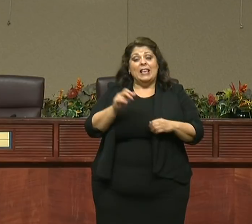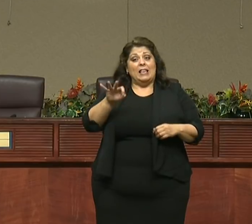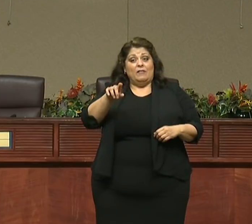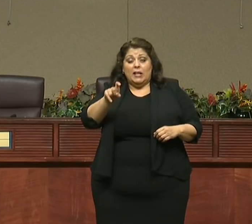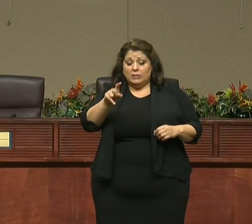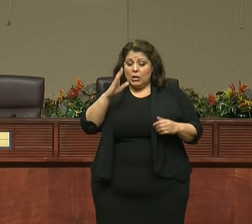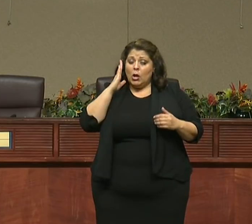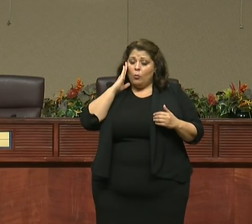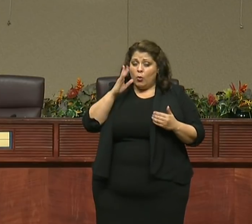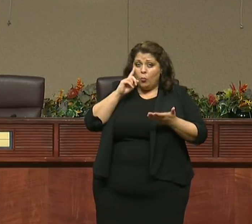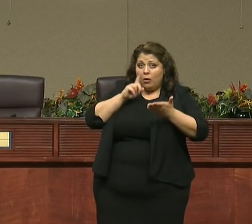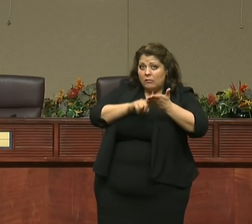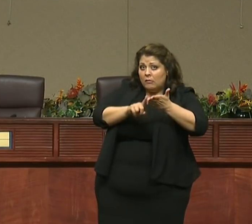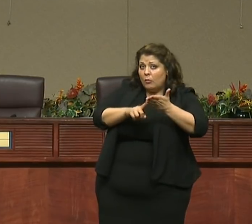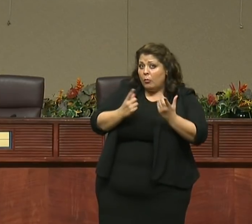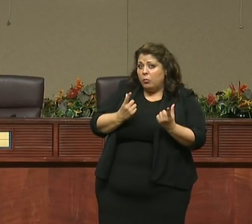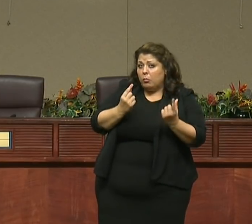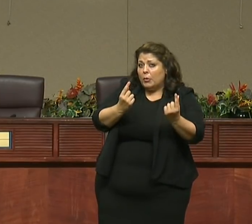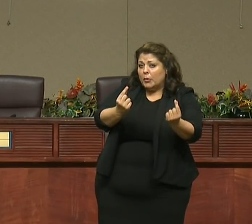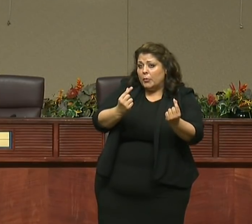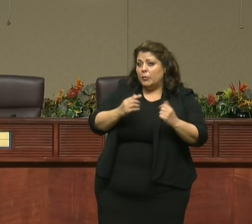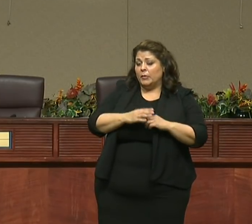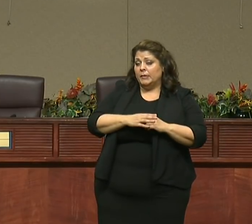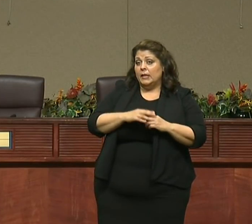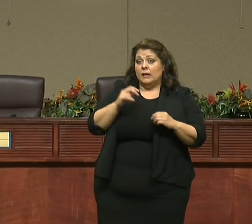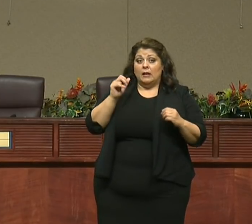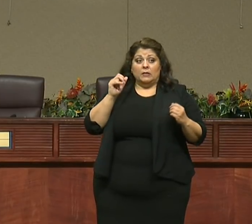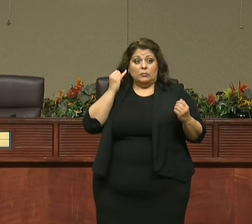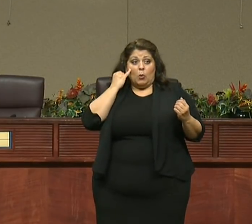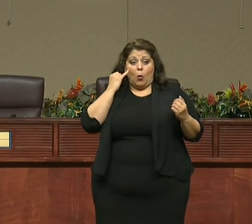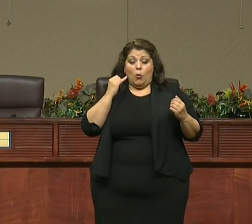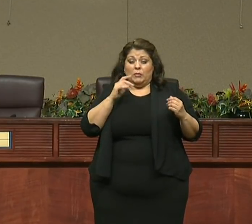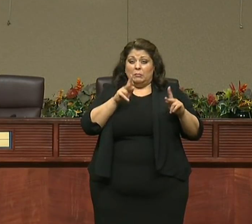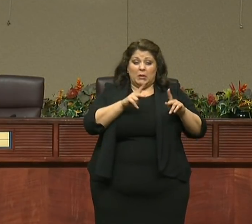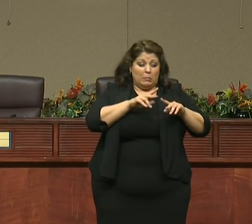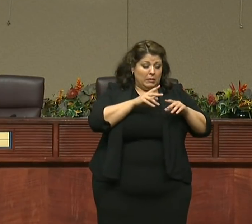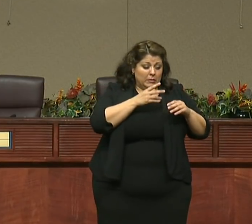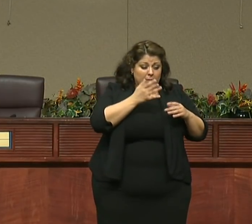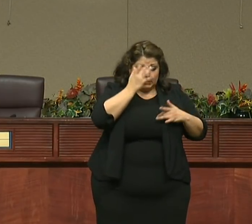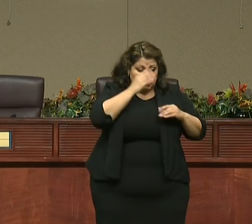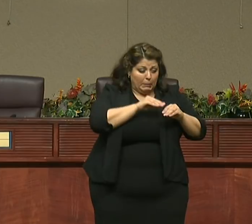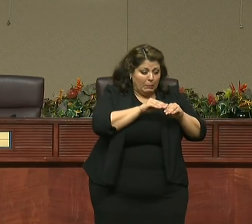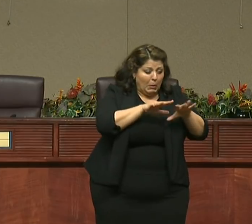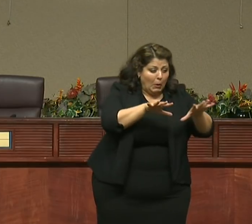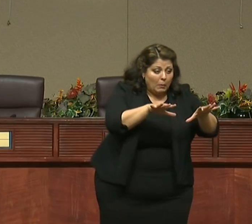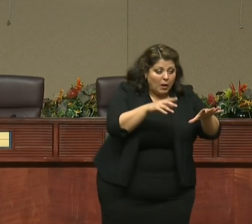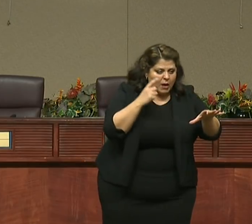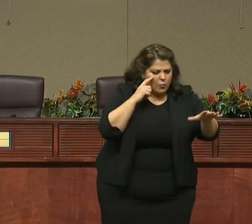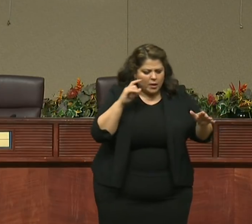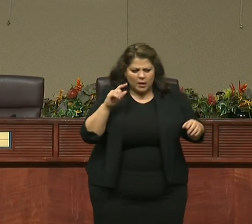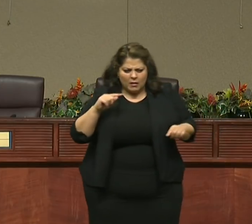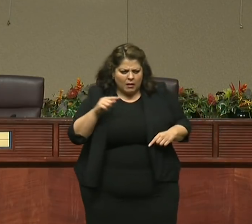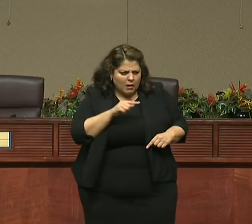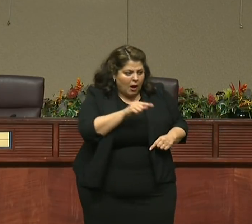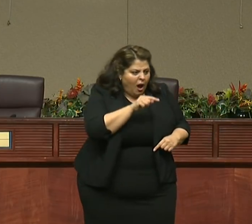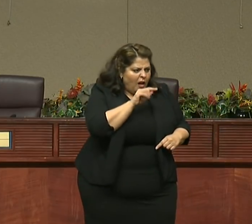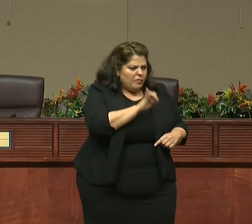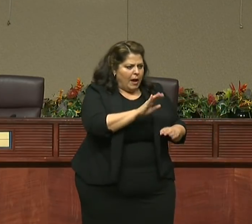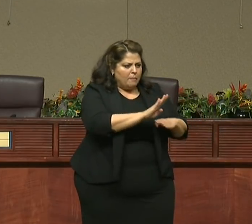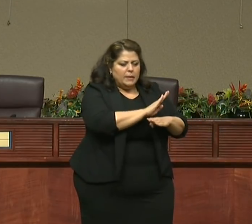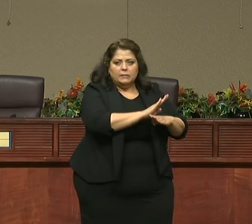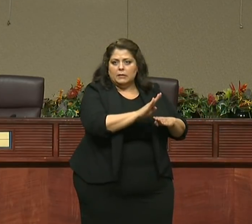necessary, if we are able to track outbreaks to any particular types of businesses, then we will address